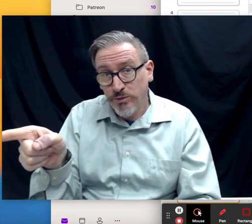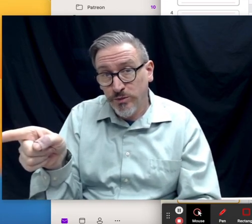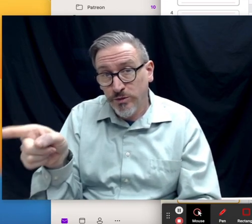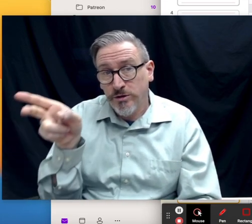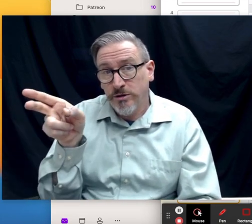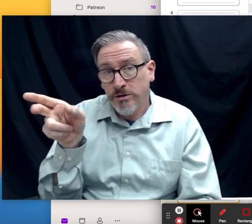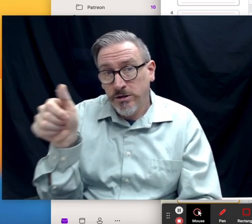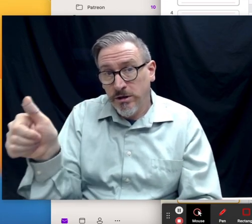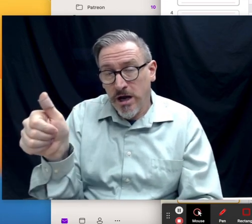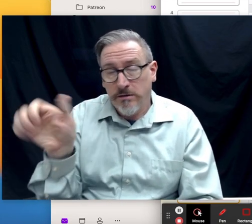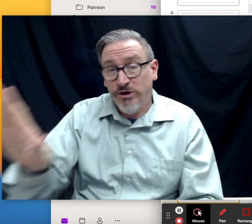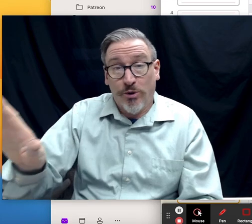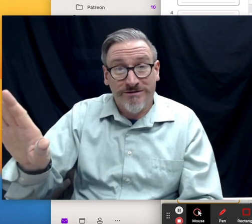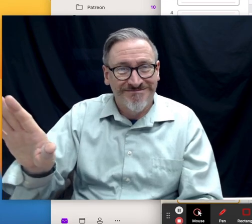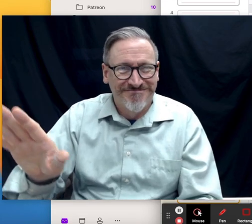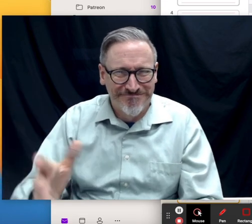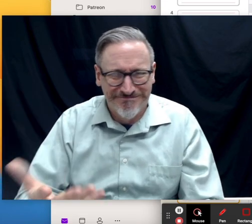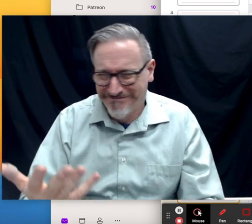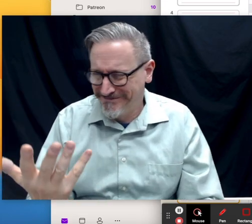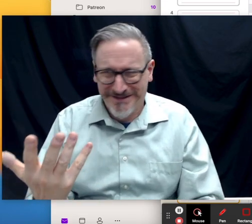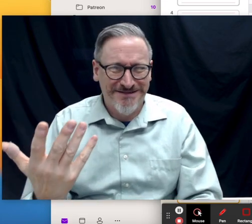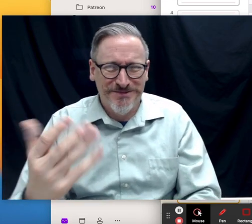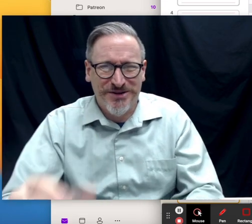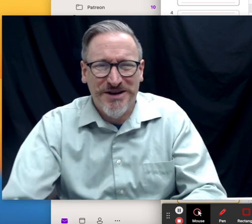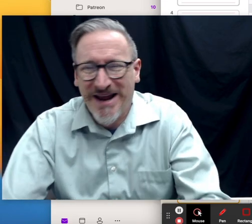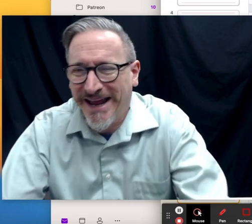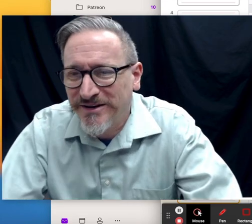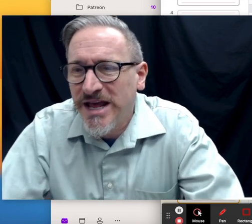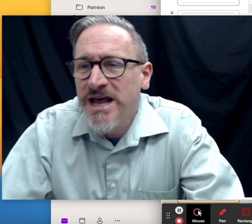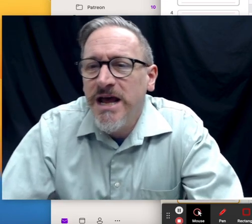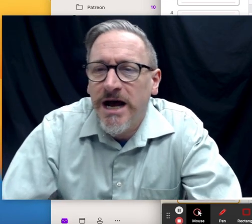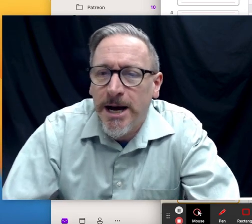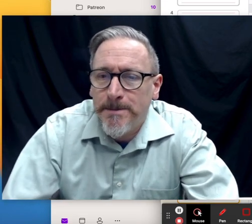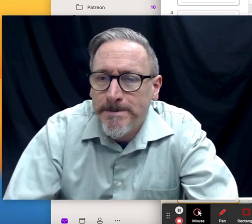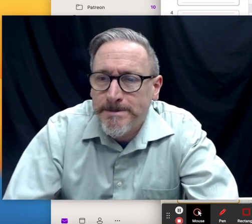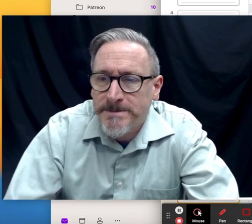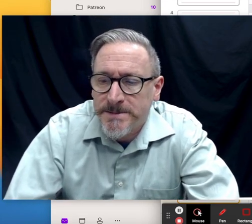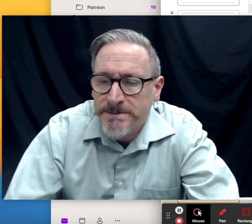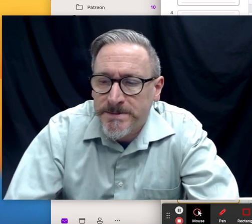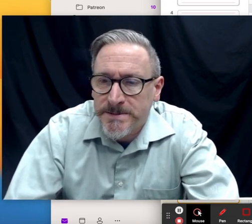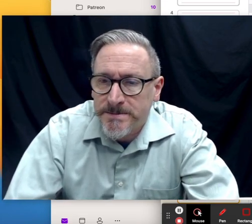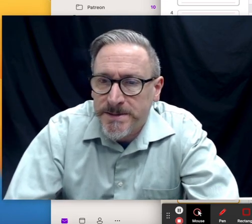you, your. Look at my hand. Um,